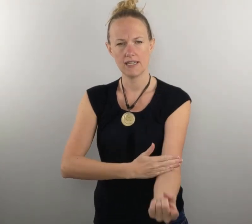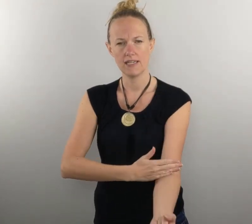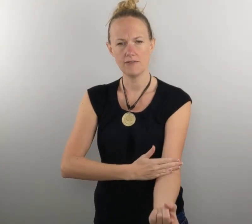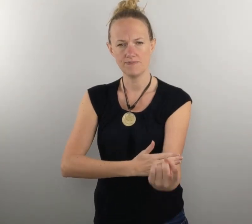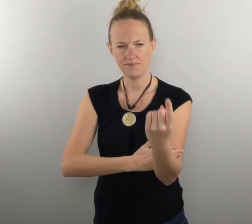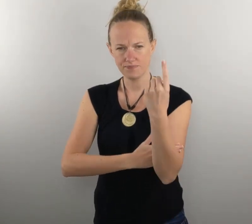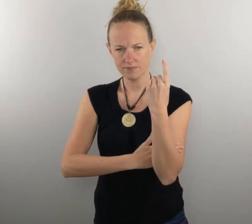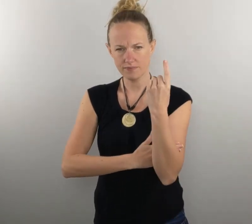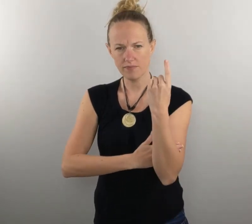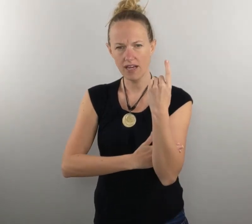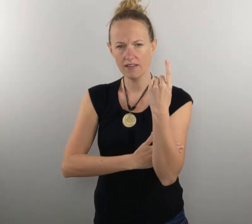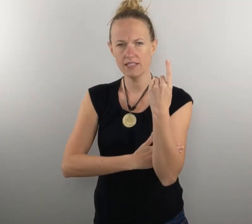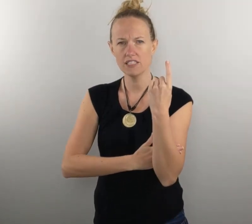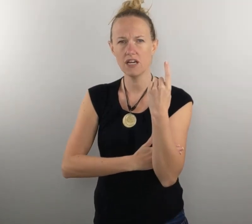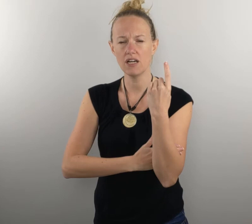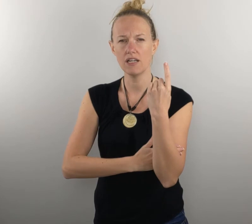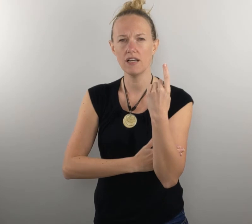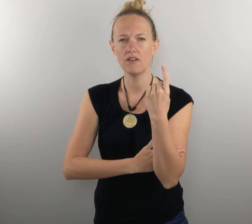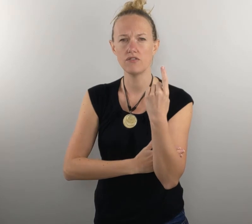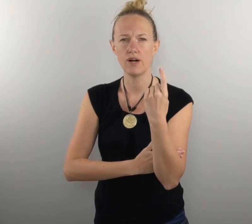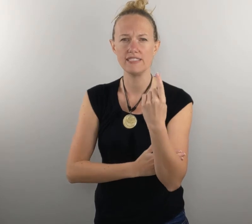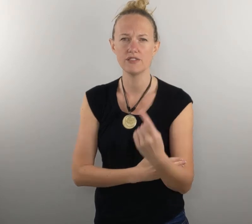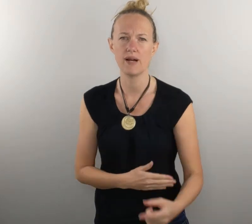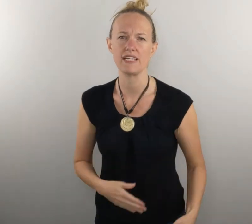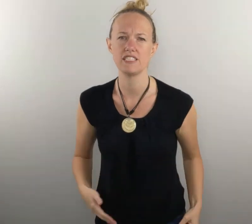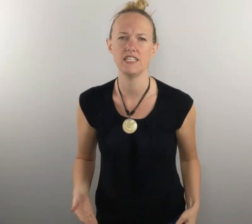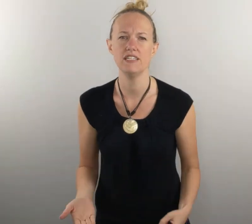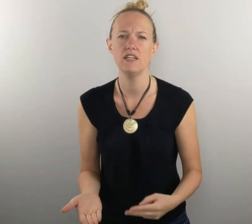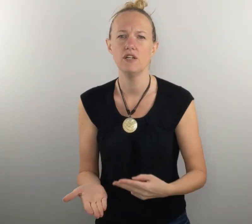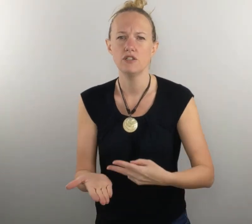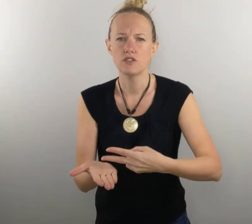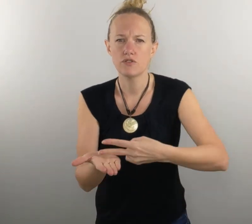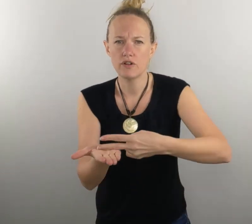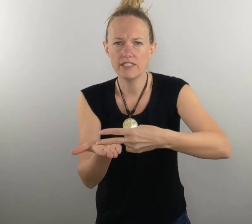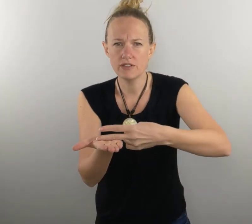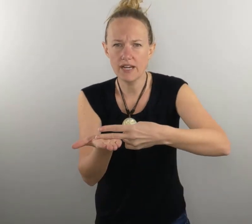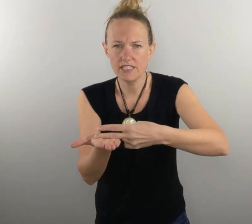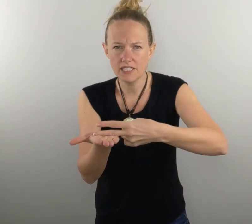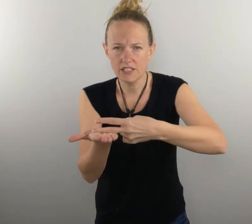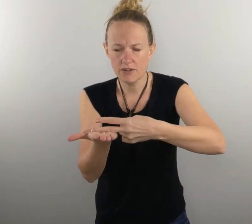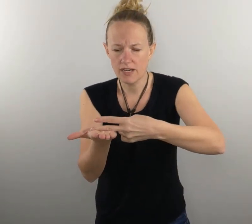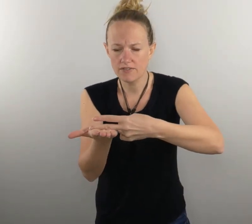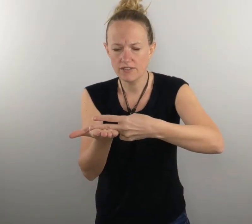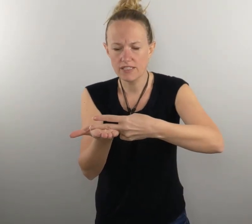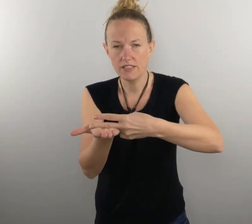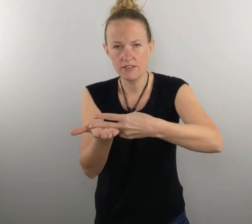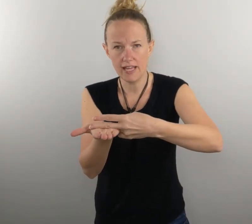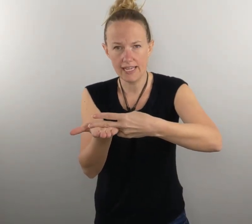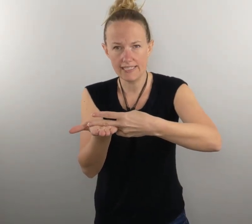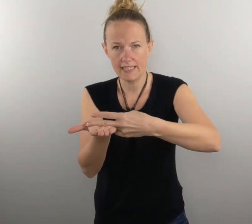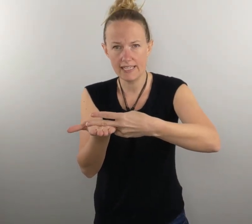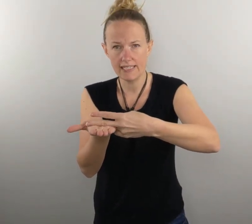Okay, now the dawn of resurrection. So for resurrection, you have, lying down like